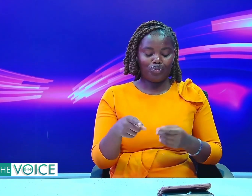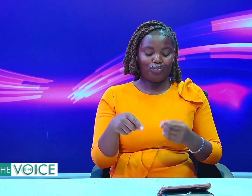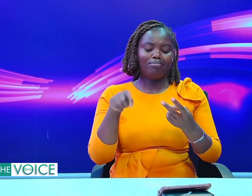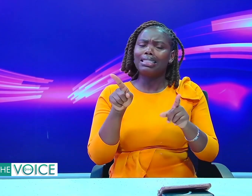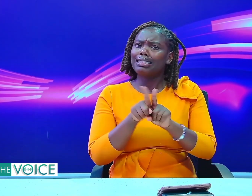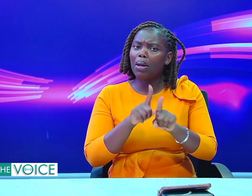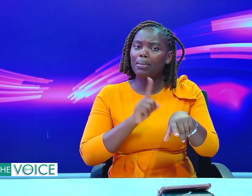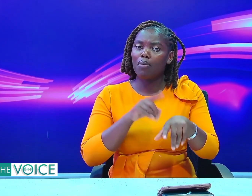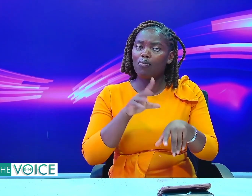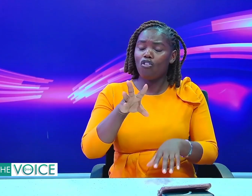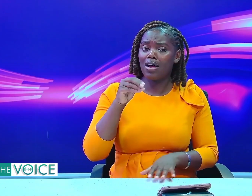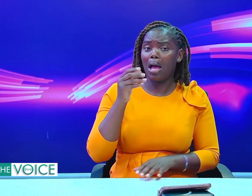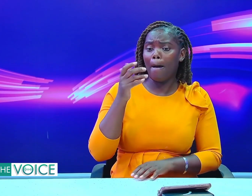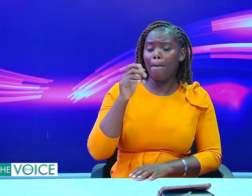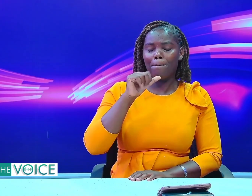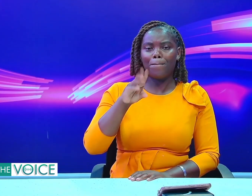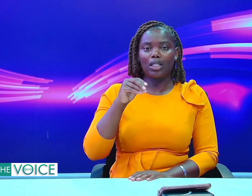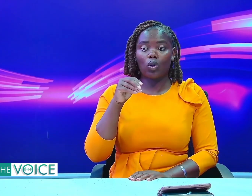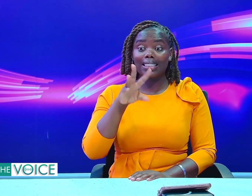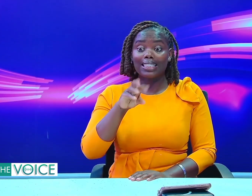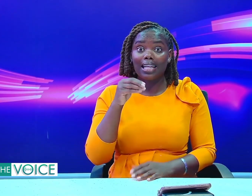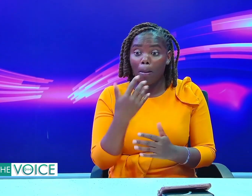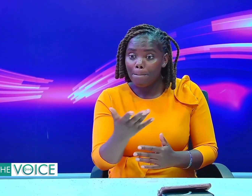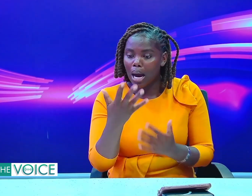car, but they end up touching you inappropriately, and that is